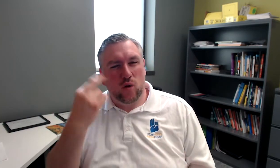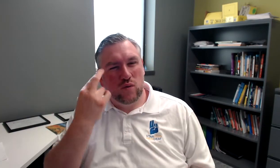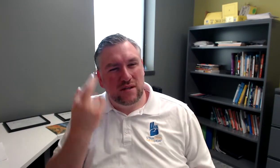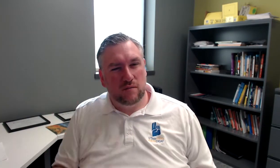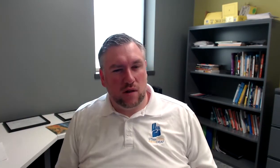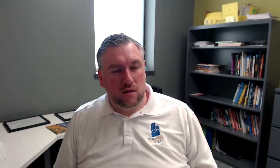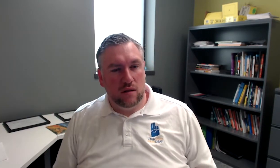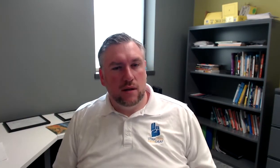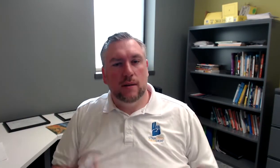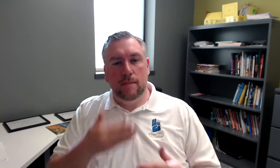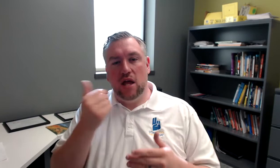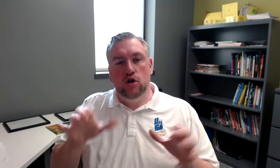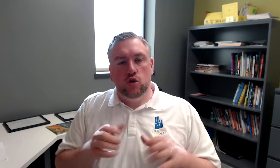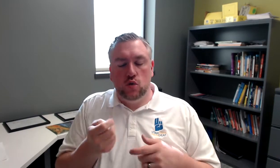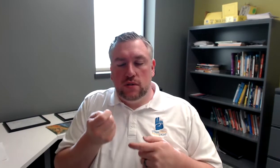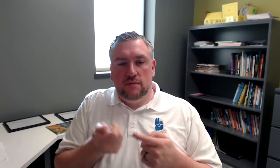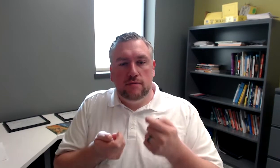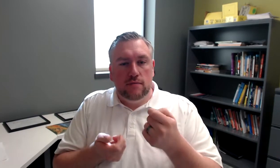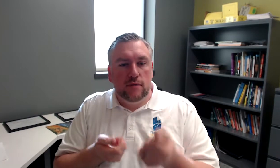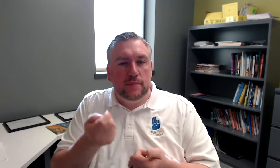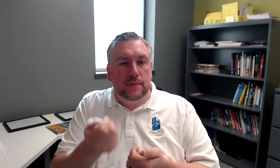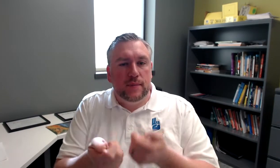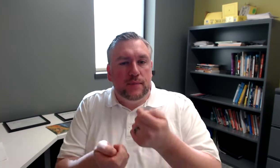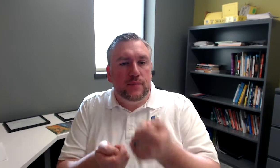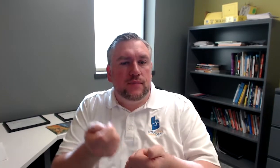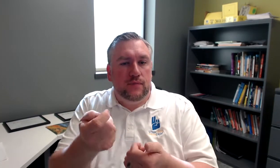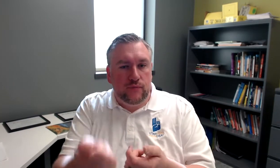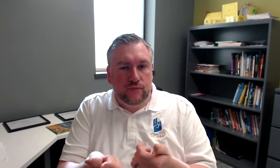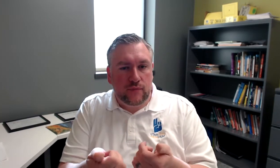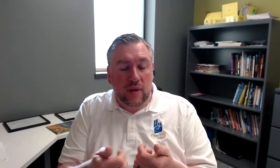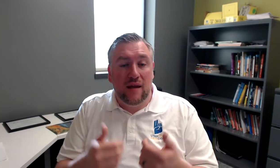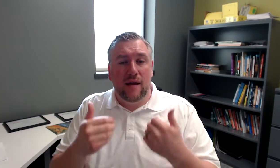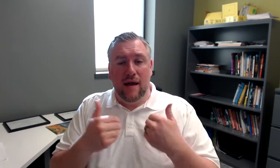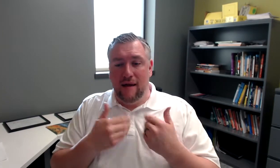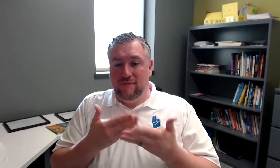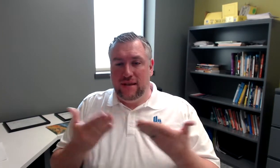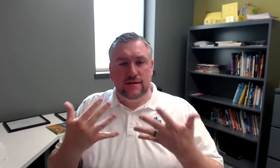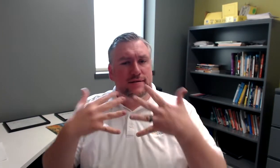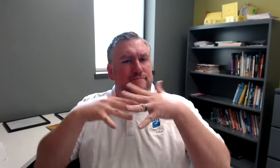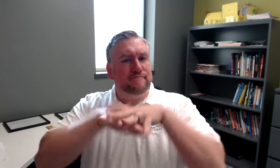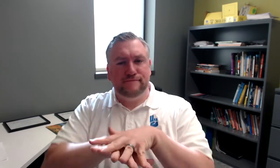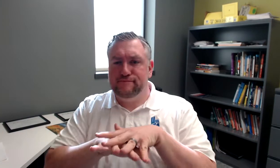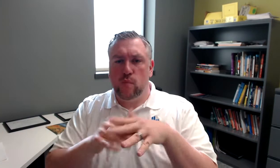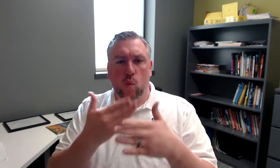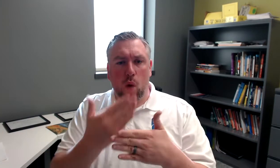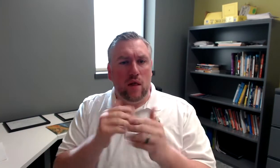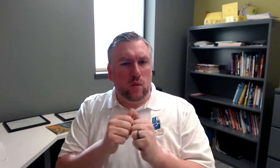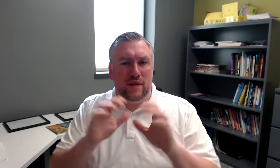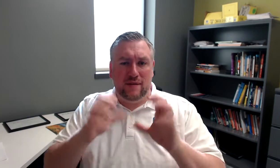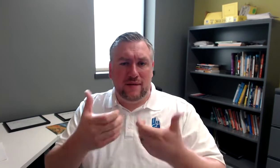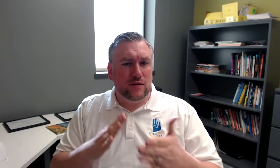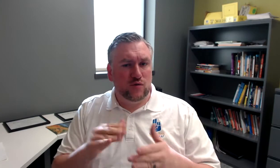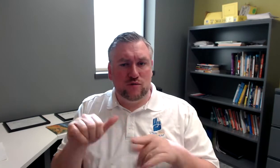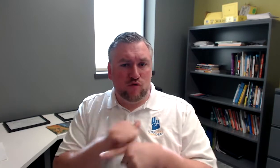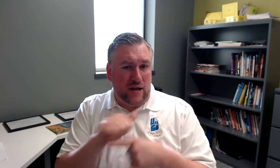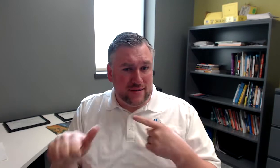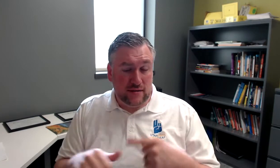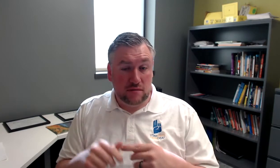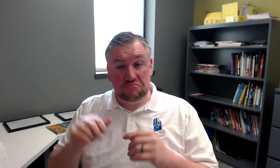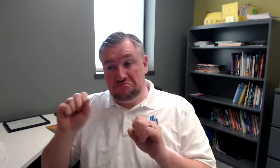measurement. That's not reasonable. It's better to do just little bit at a time. Integrate it well with